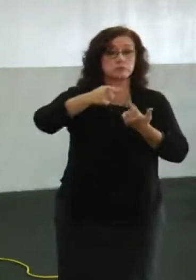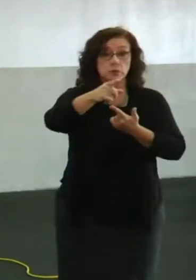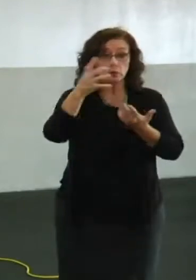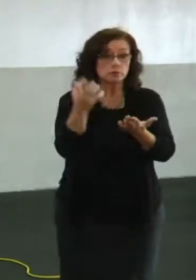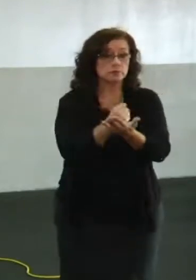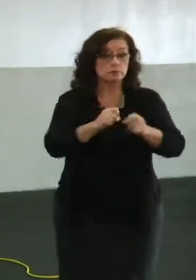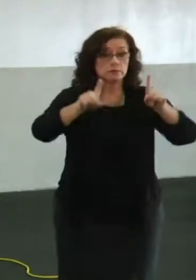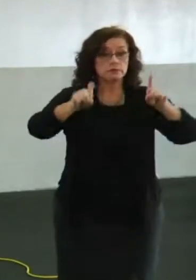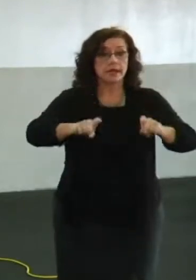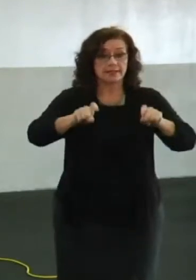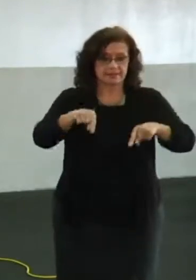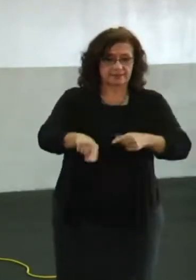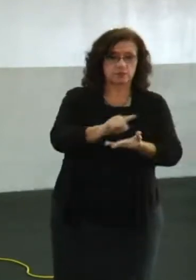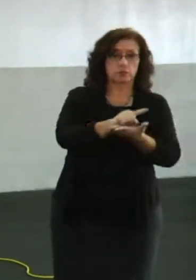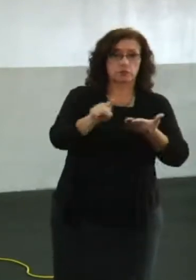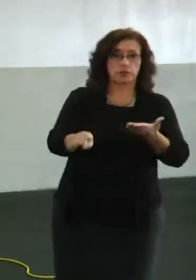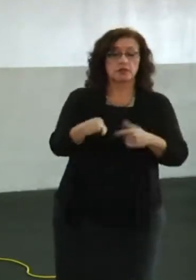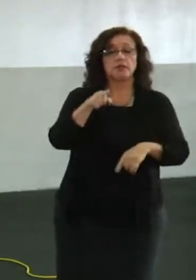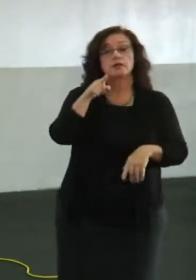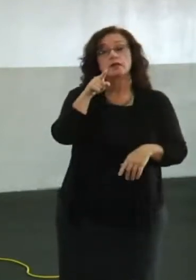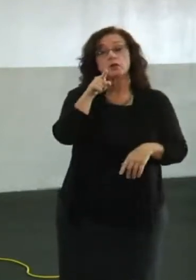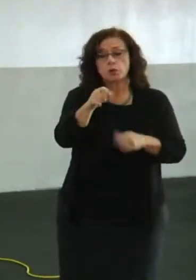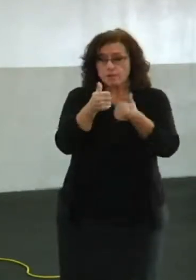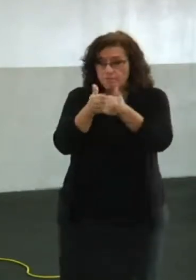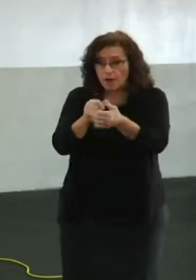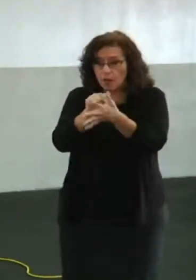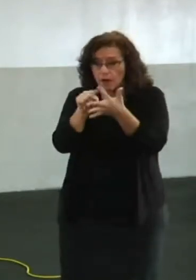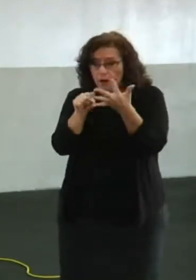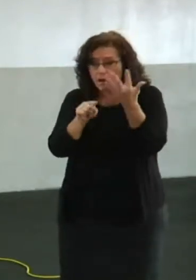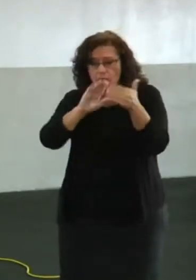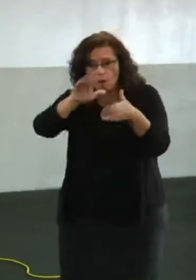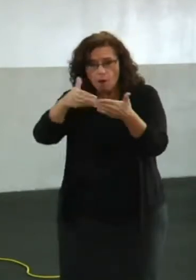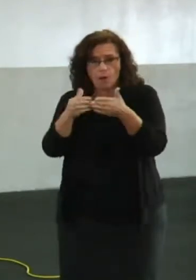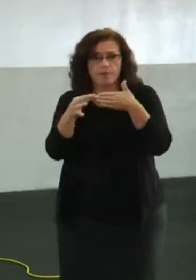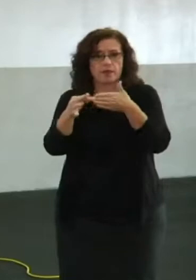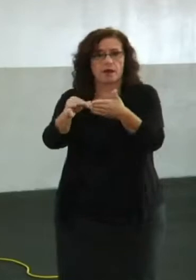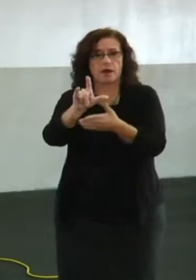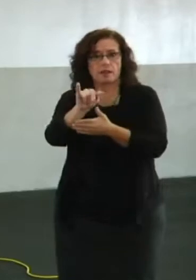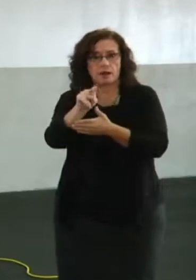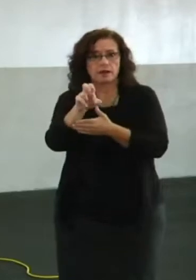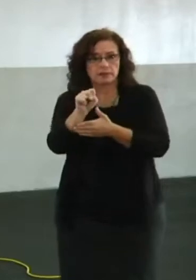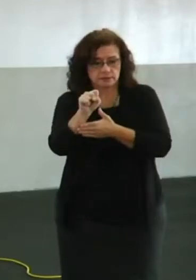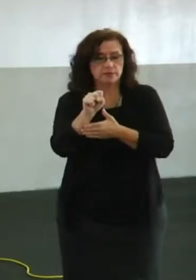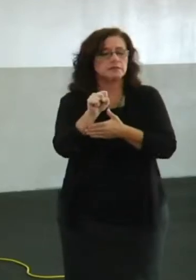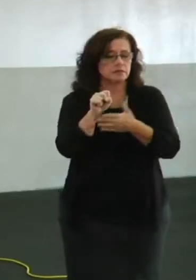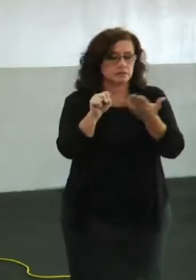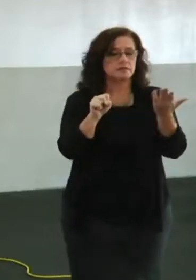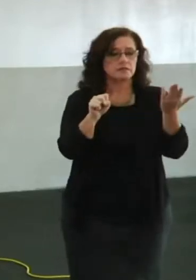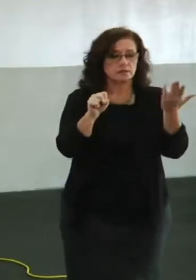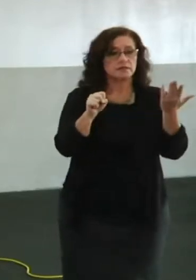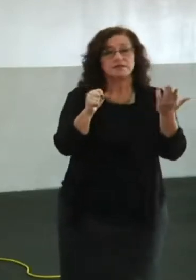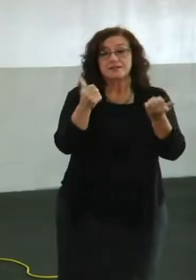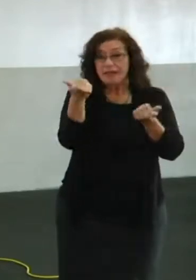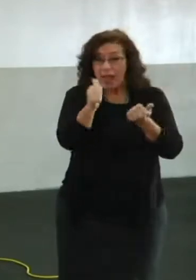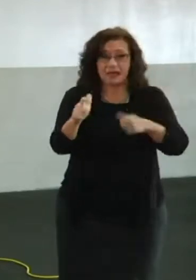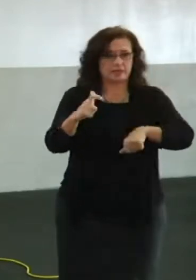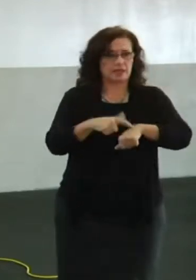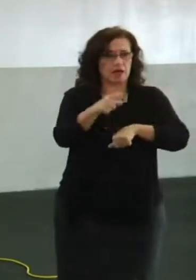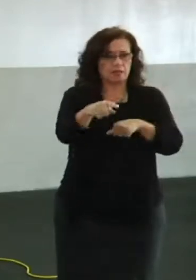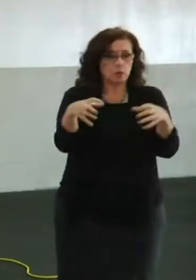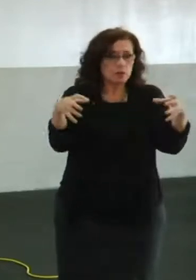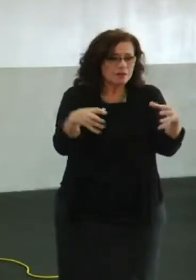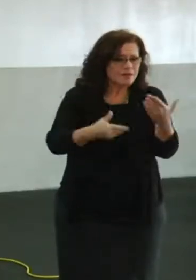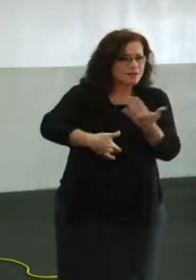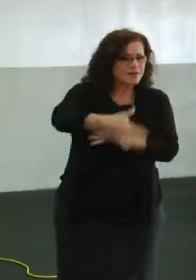week, you especially abiding by all the other guidelines, including mask wearing every time that you're around others, those